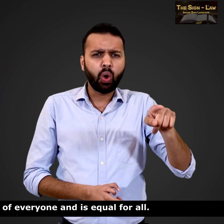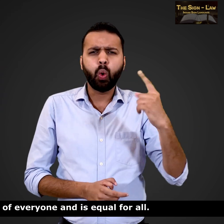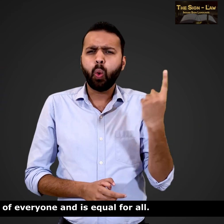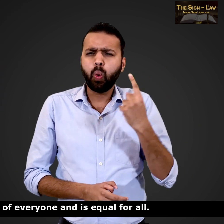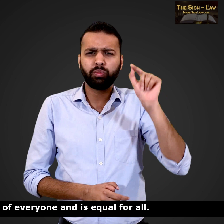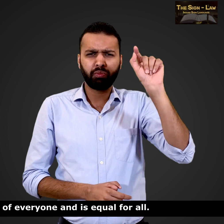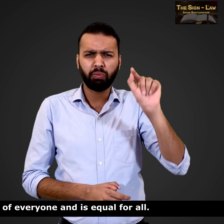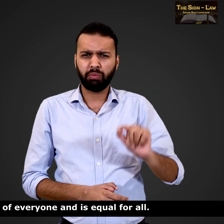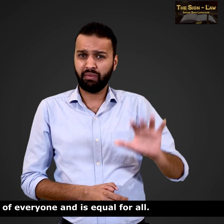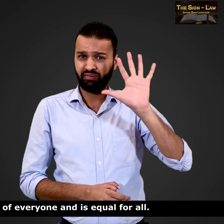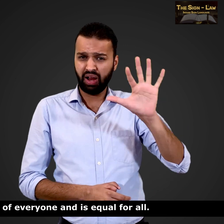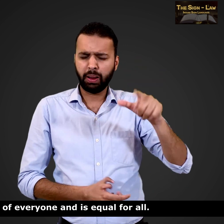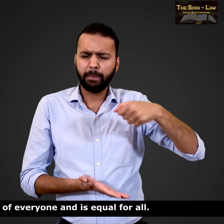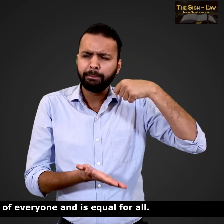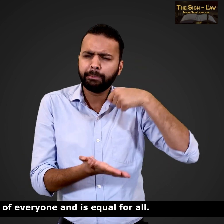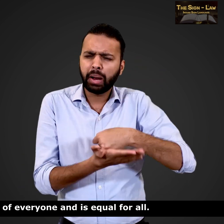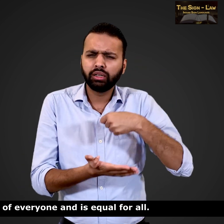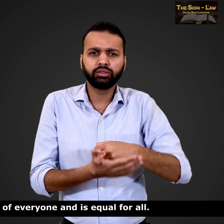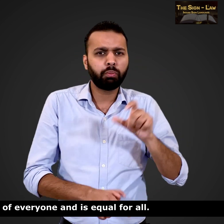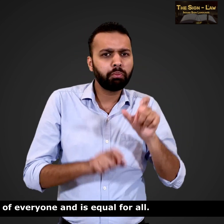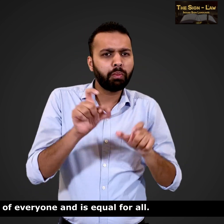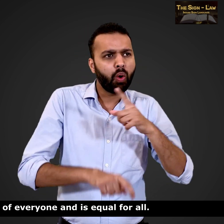These are the basic rights of everyone and is equal for all.